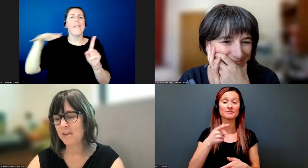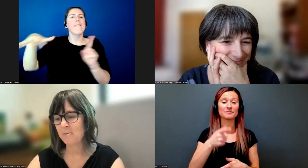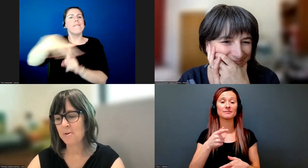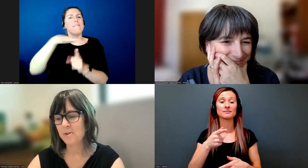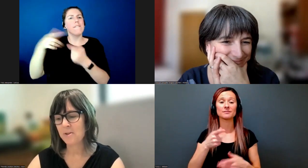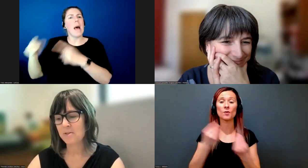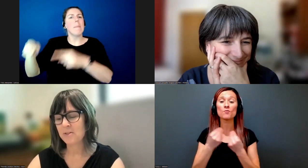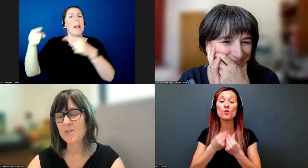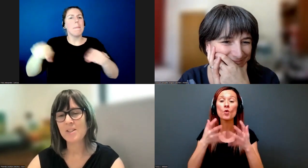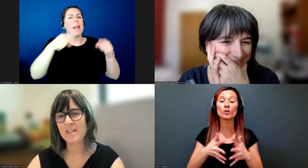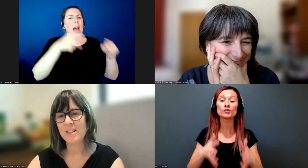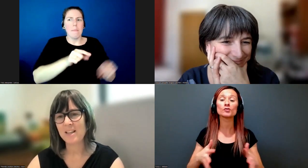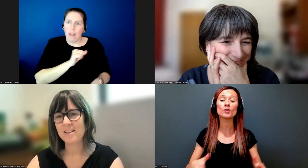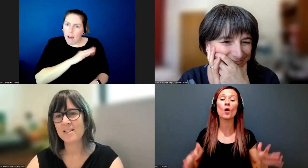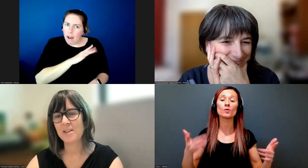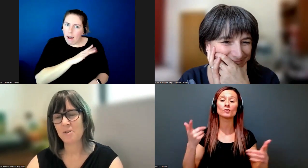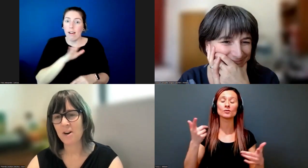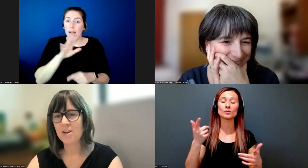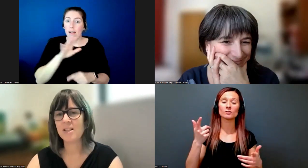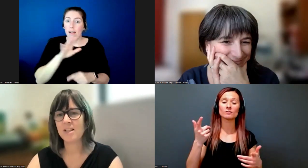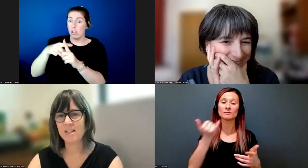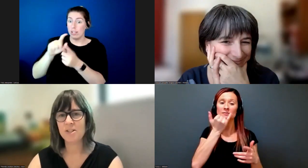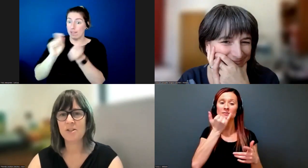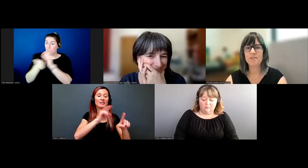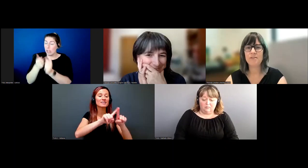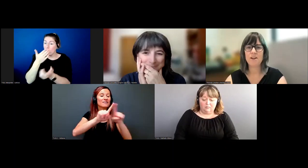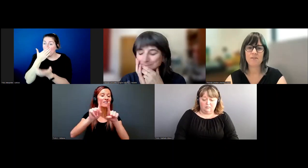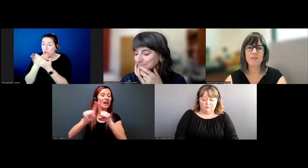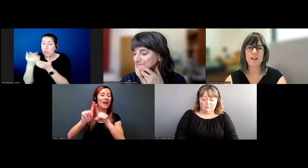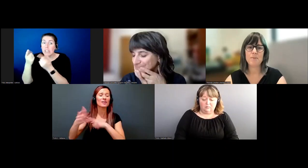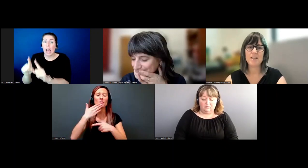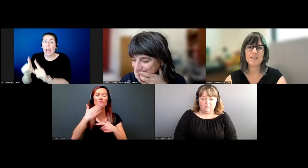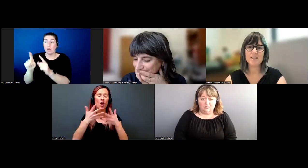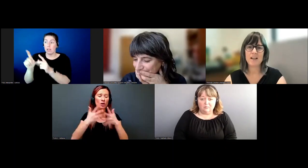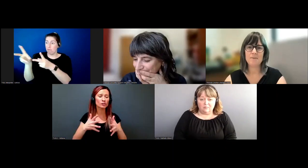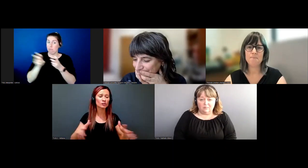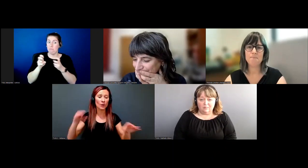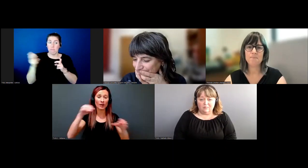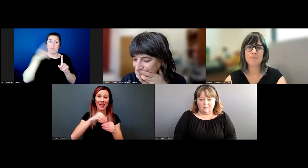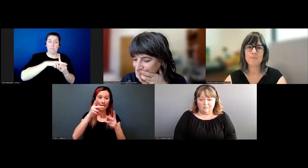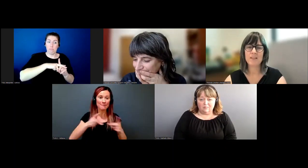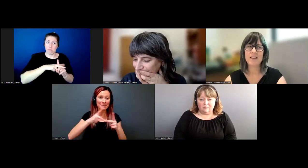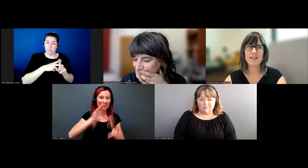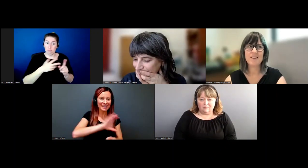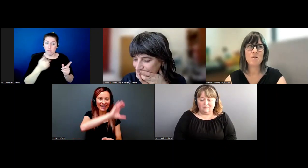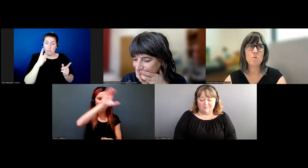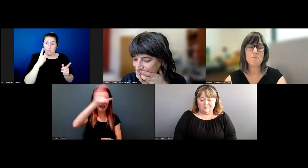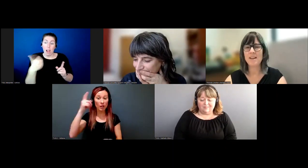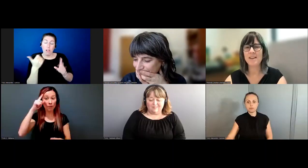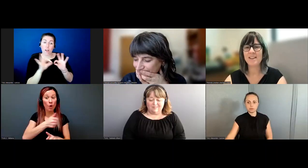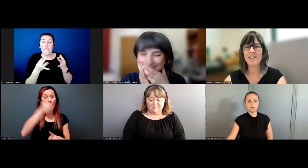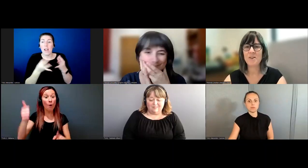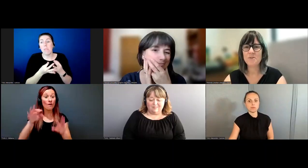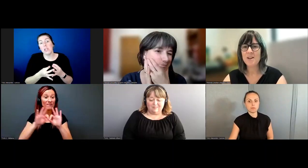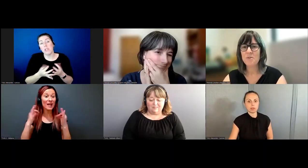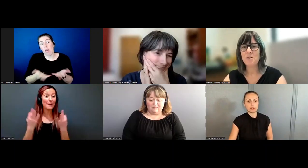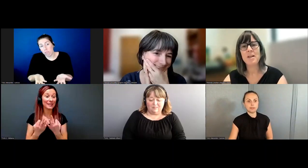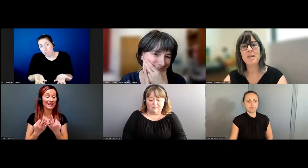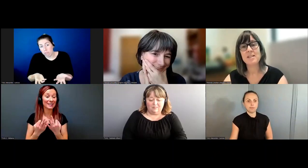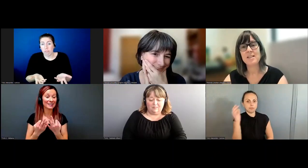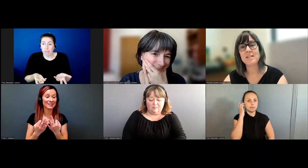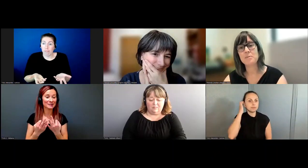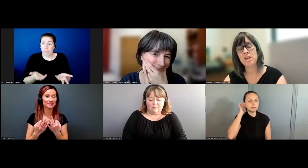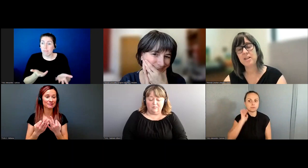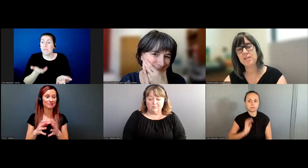can pull those good things across the country for other families, we might, you know, we might